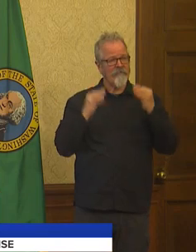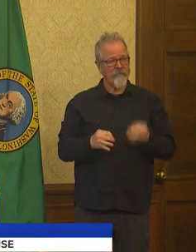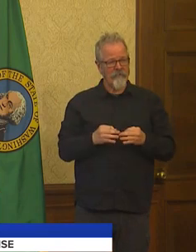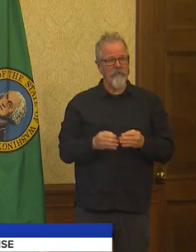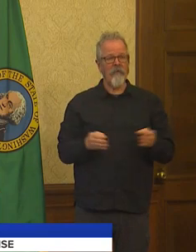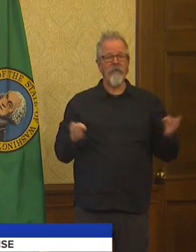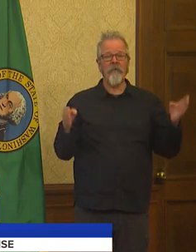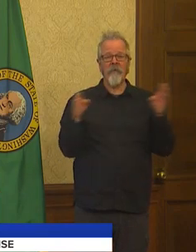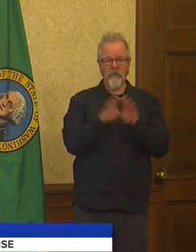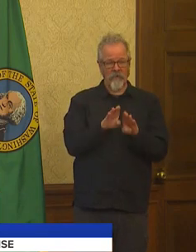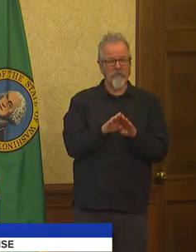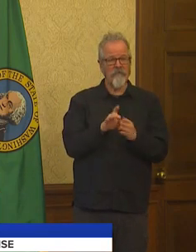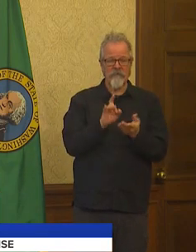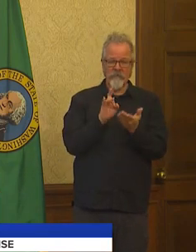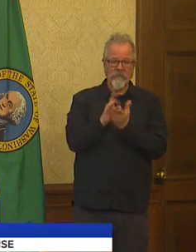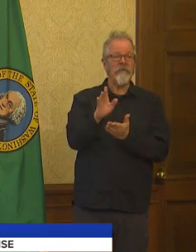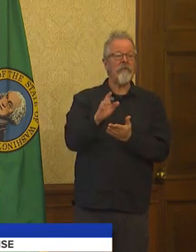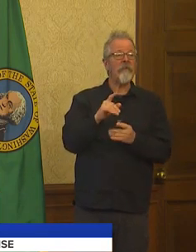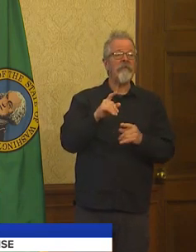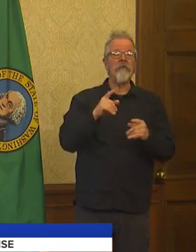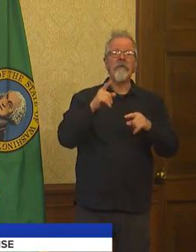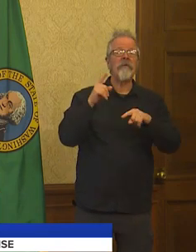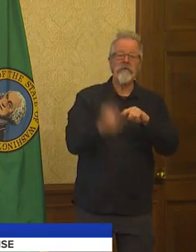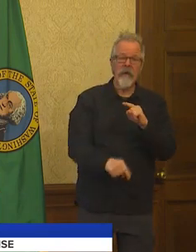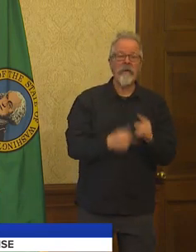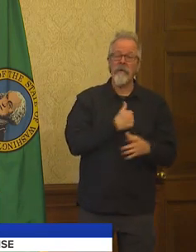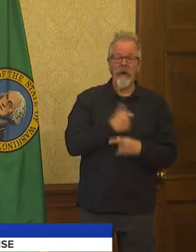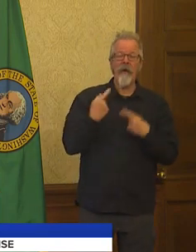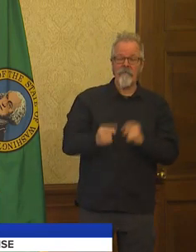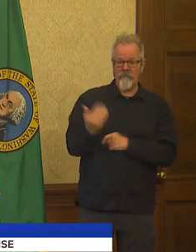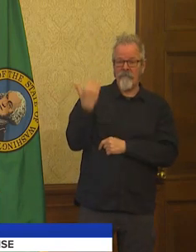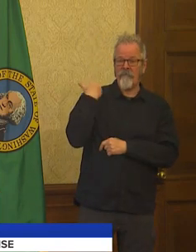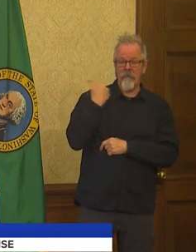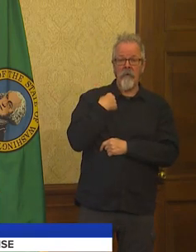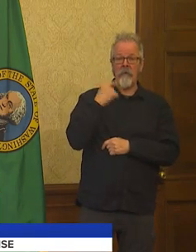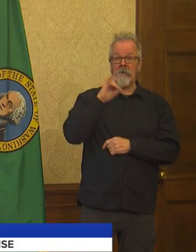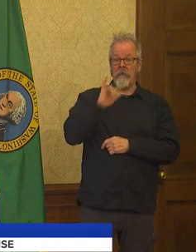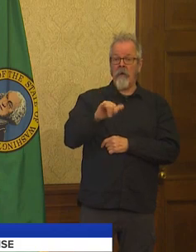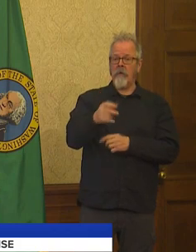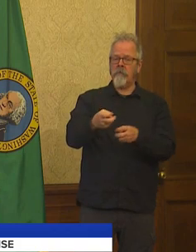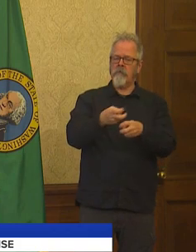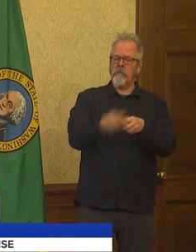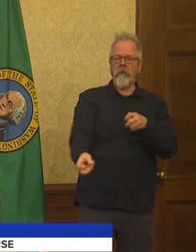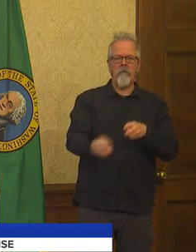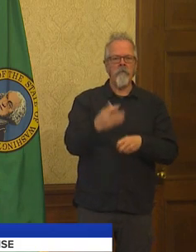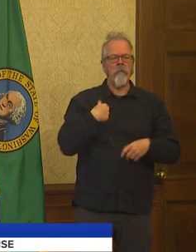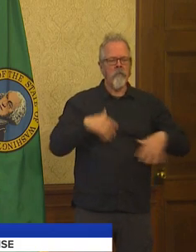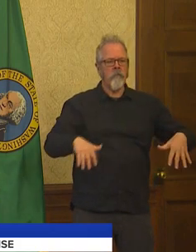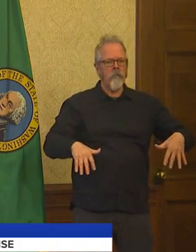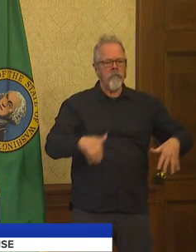of everyone and the heroic work of our first responders, our doctors, our nurses, we are